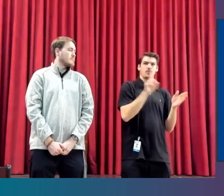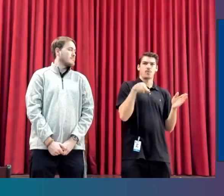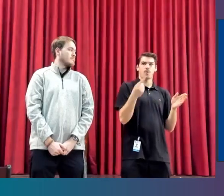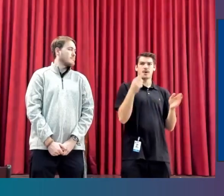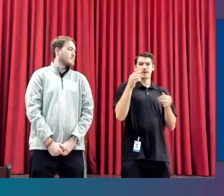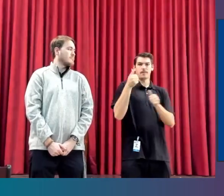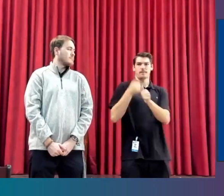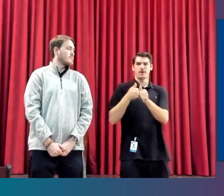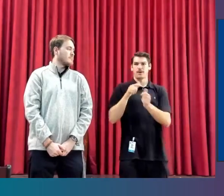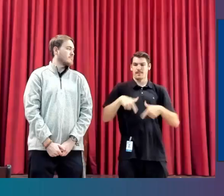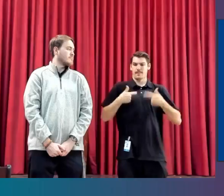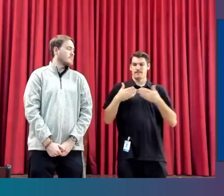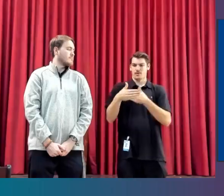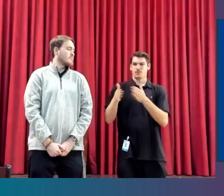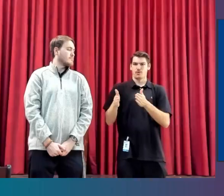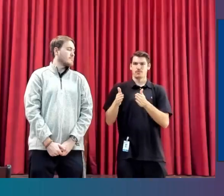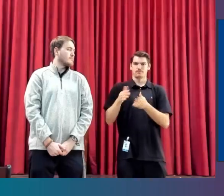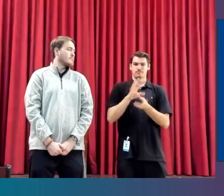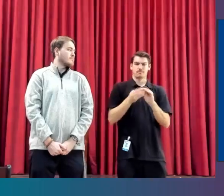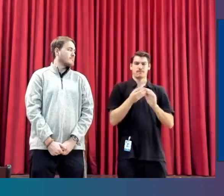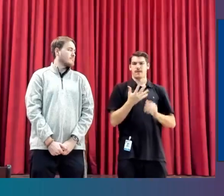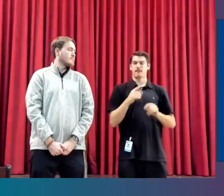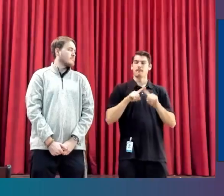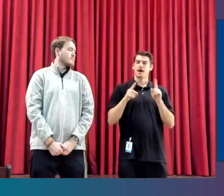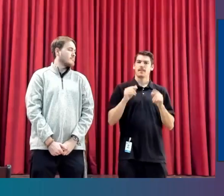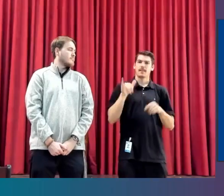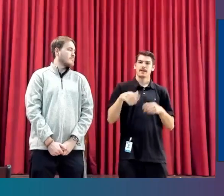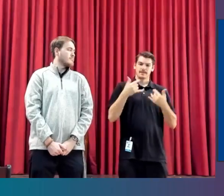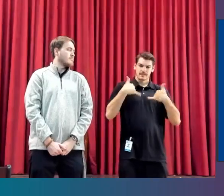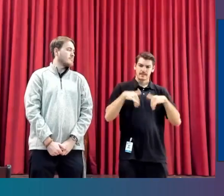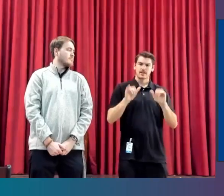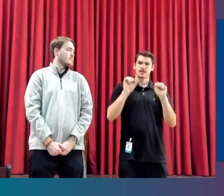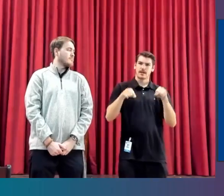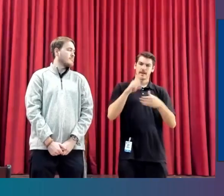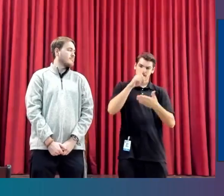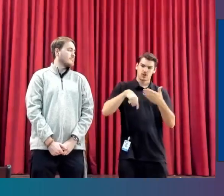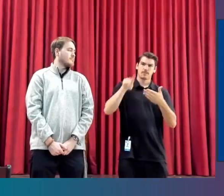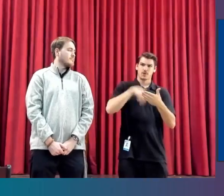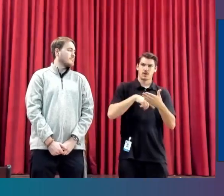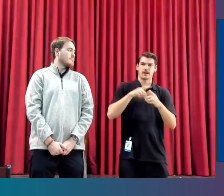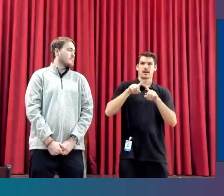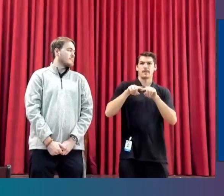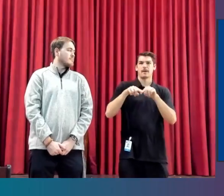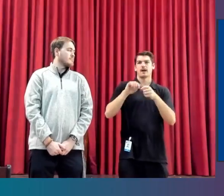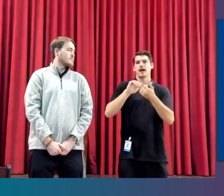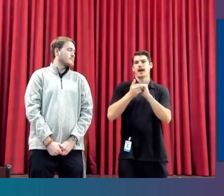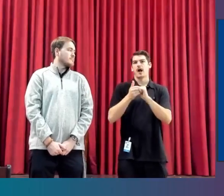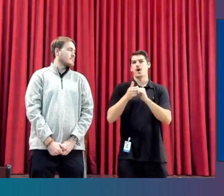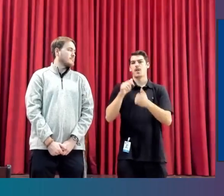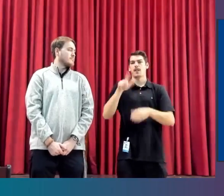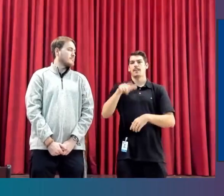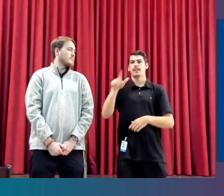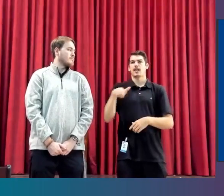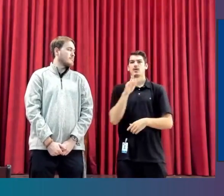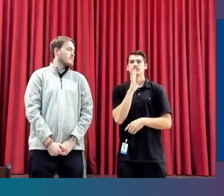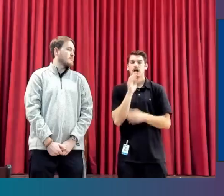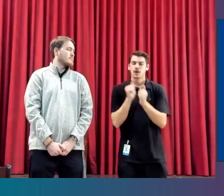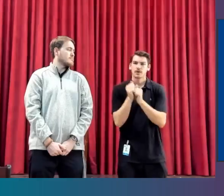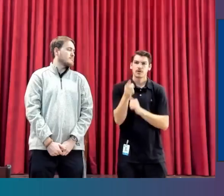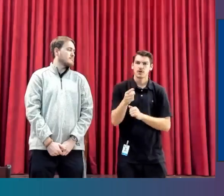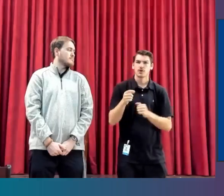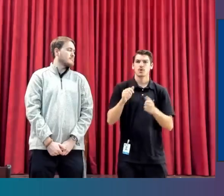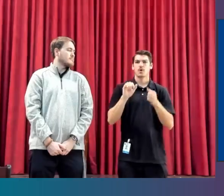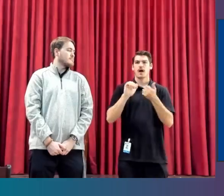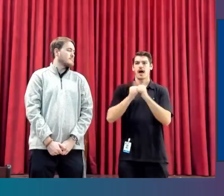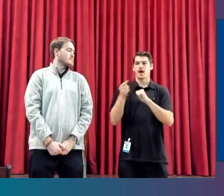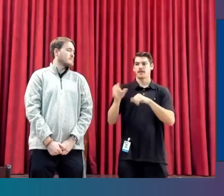space. But it still could be discriminatory the way the landlord's talking to you or forcing you out